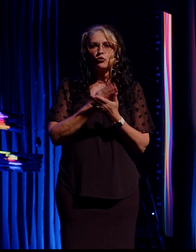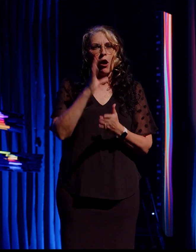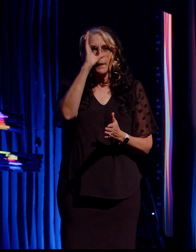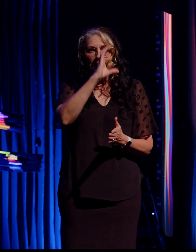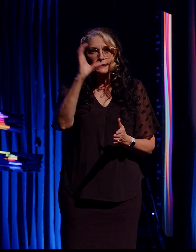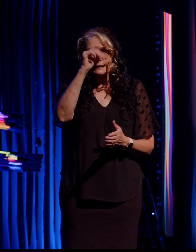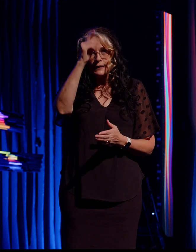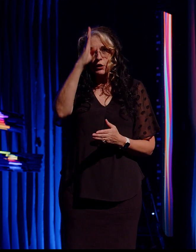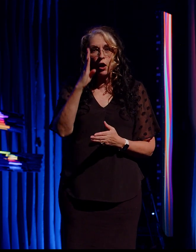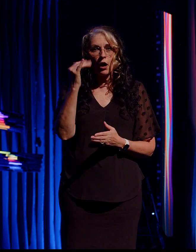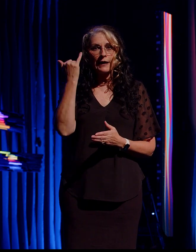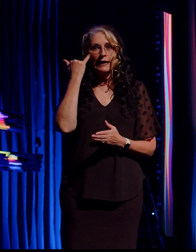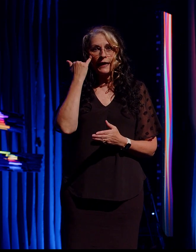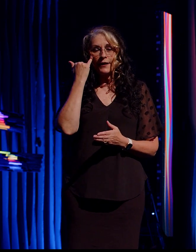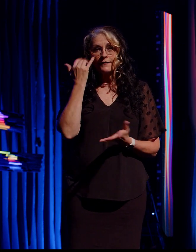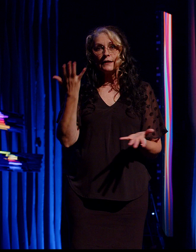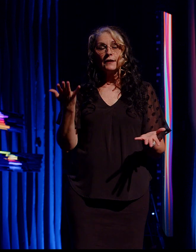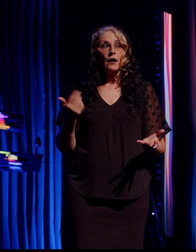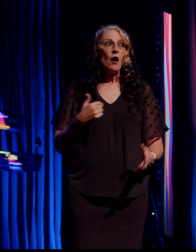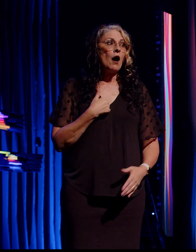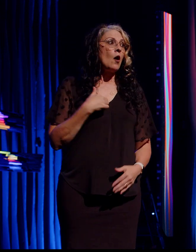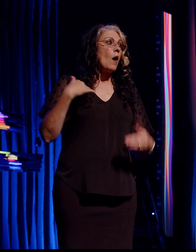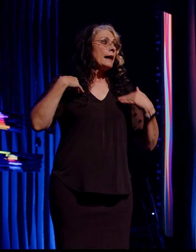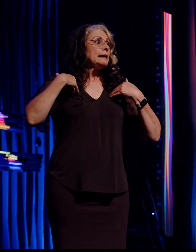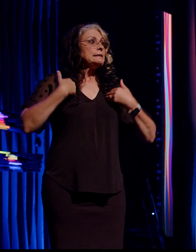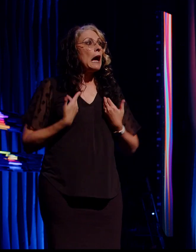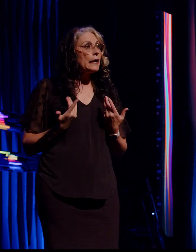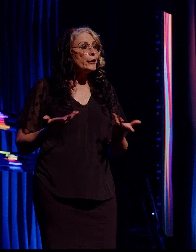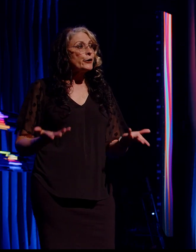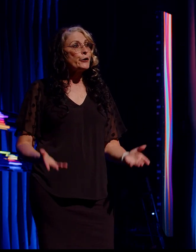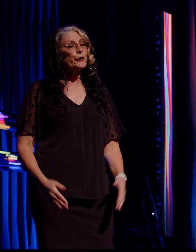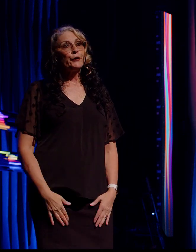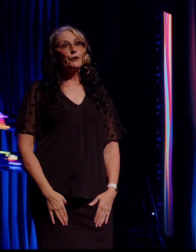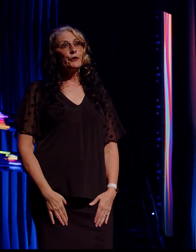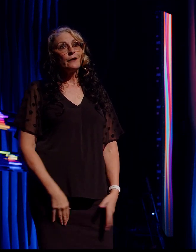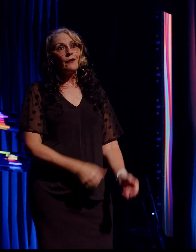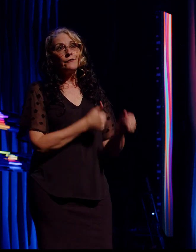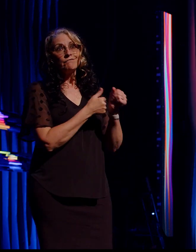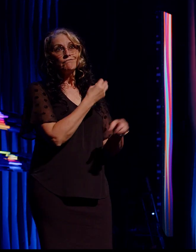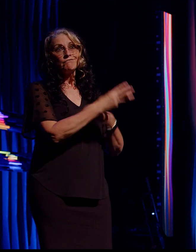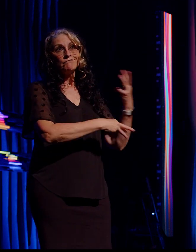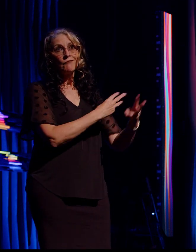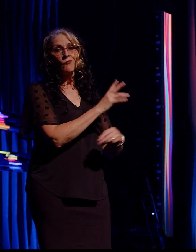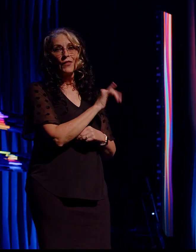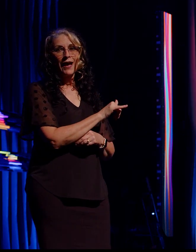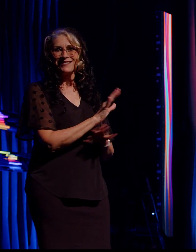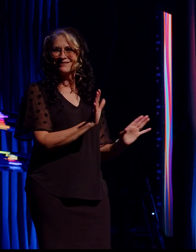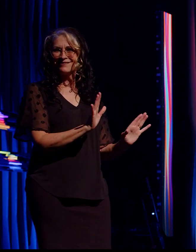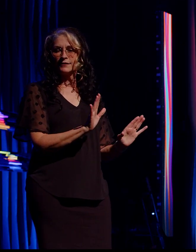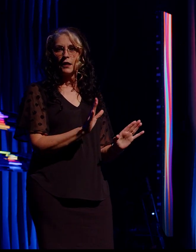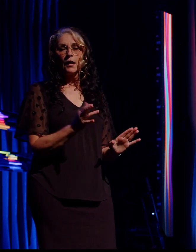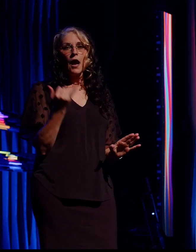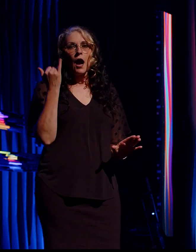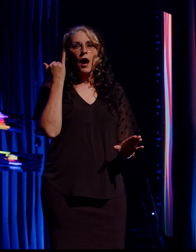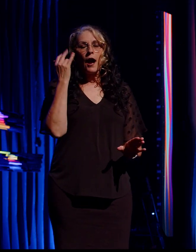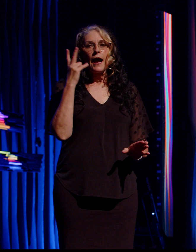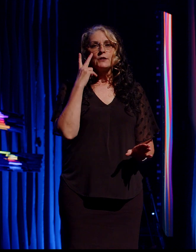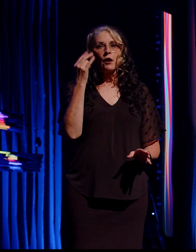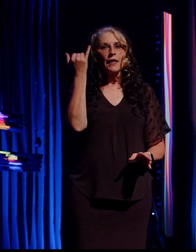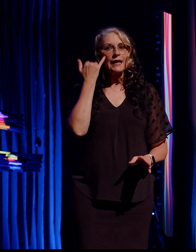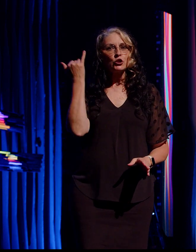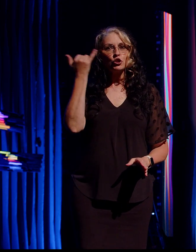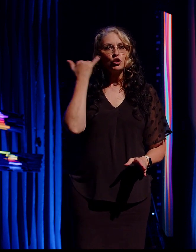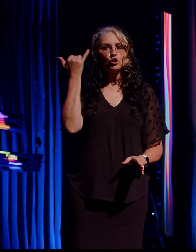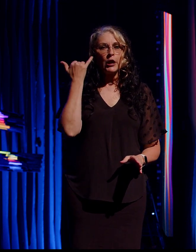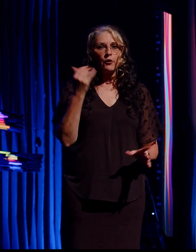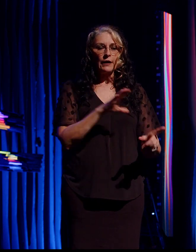and what he wants you to do is simply just because you get tired of doing it. And I think that's what I saw in Jeremiah, is just the weight of fearing God